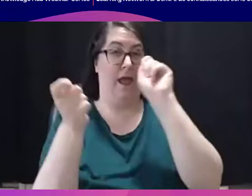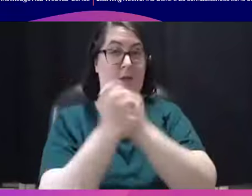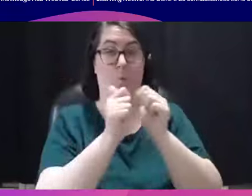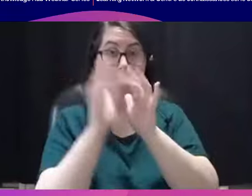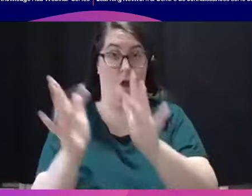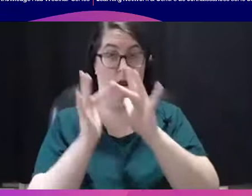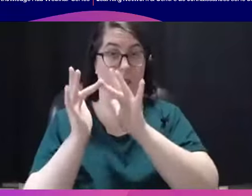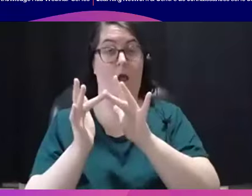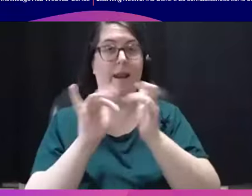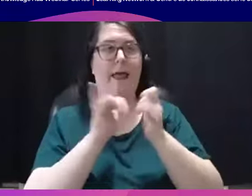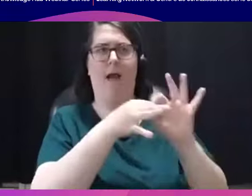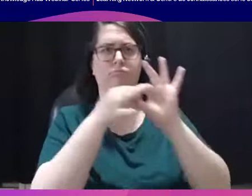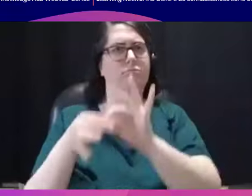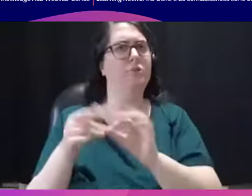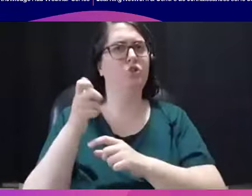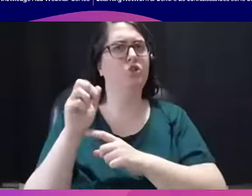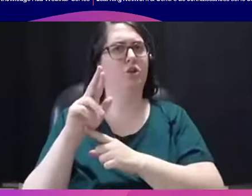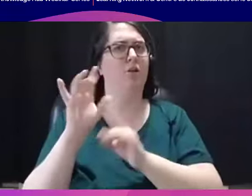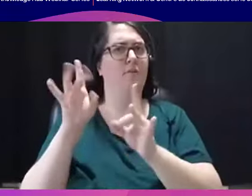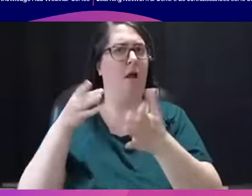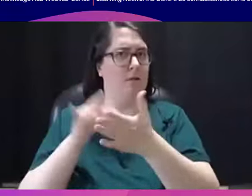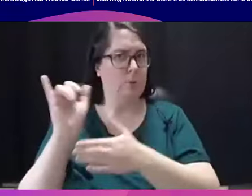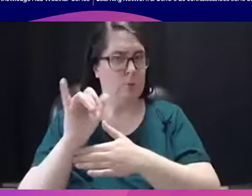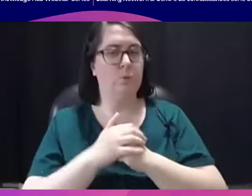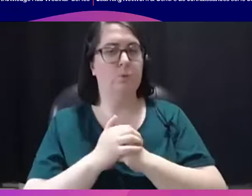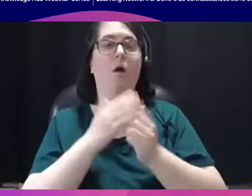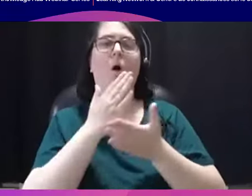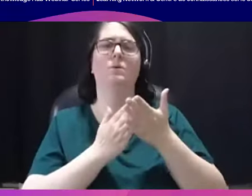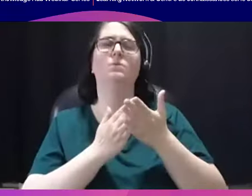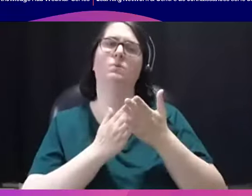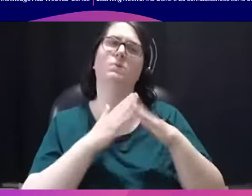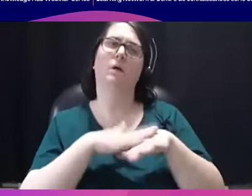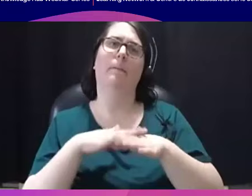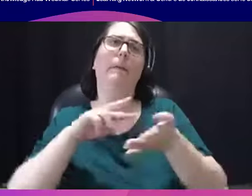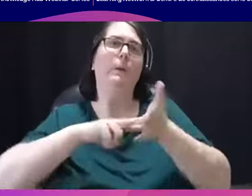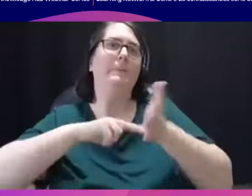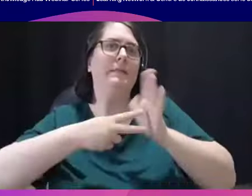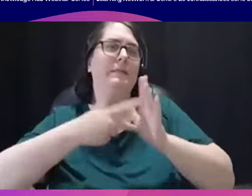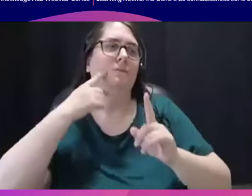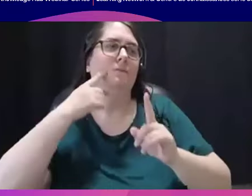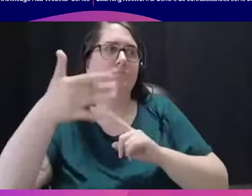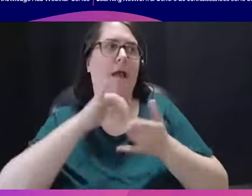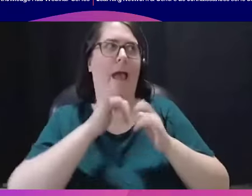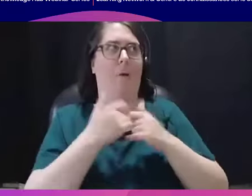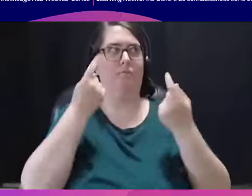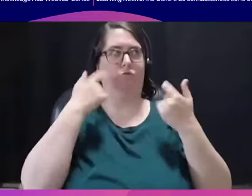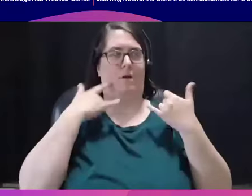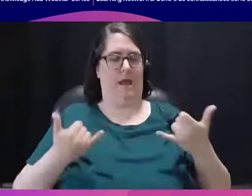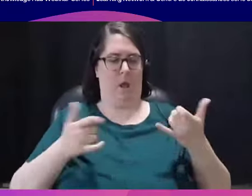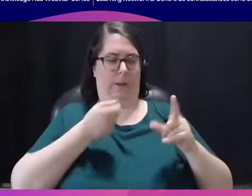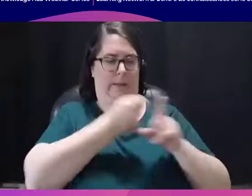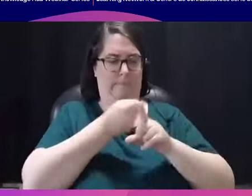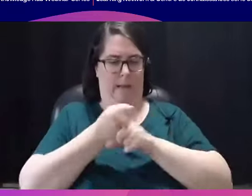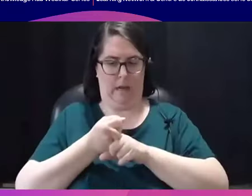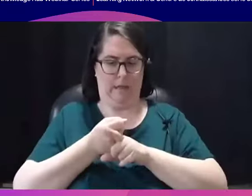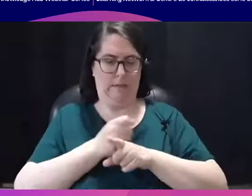how it relates to gendered violence and extremism, and also draw a few implications, thinking about how we situate and understand the impact and threat